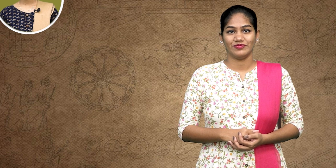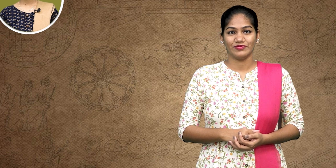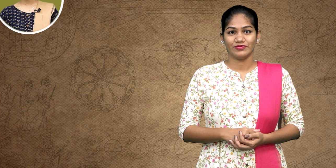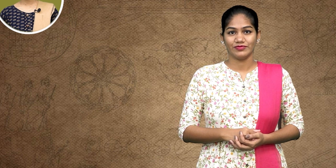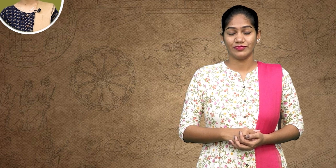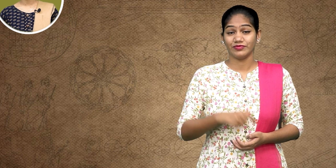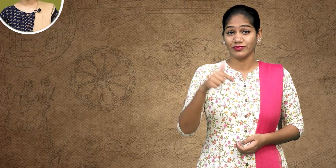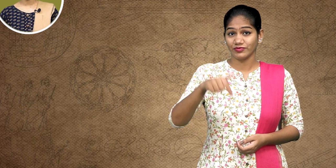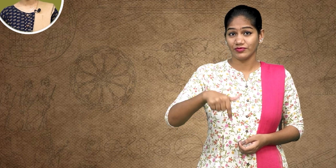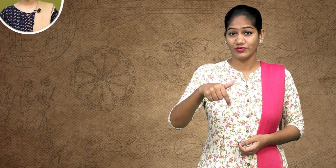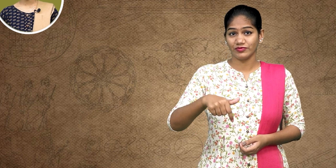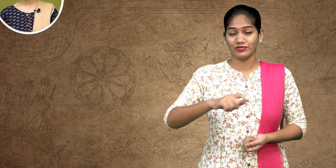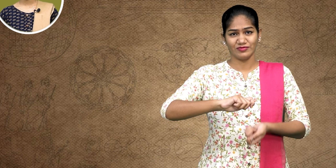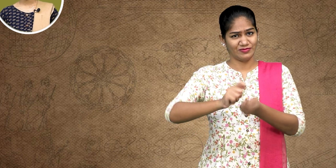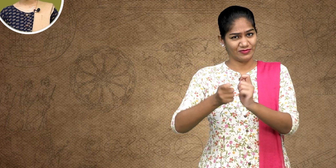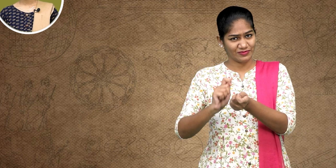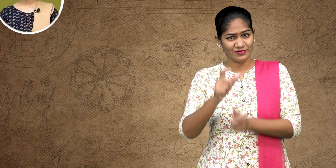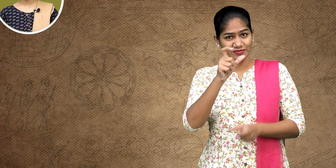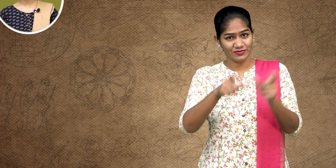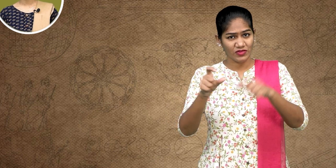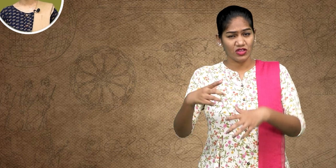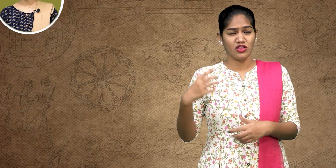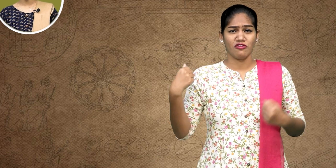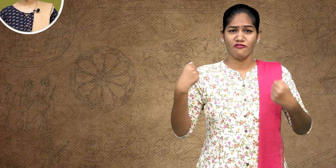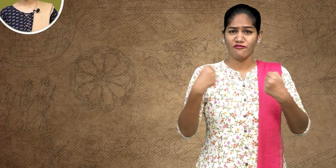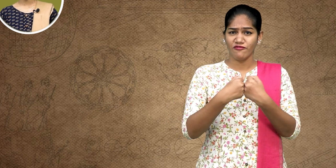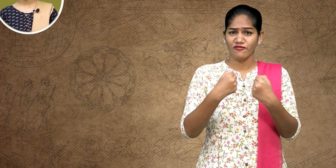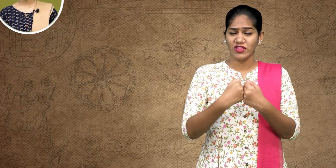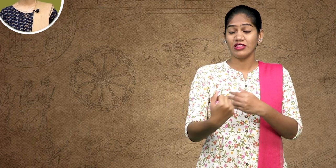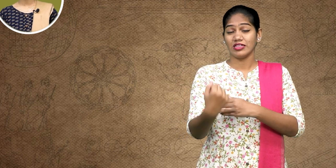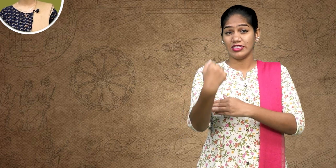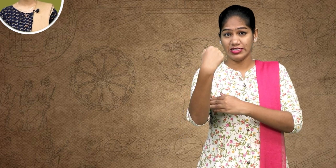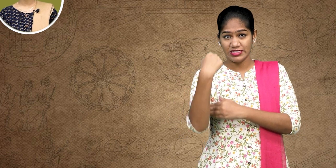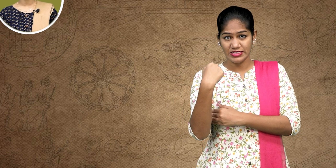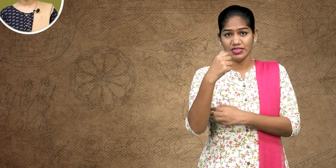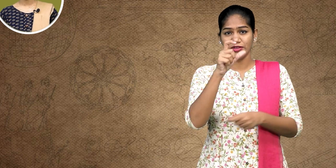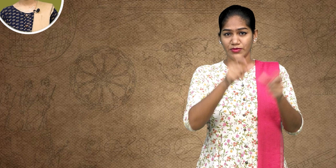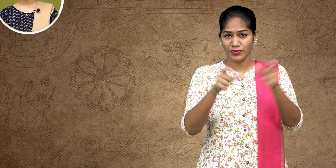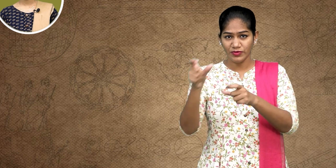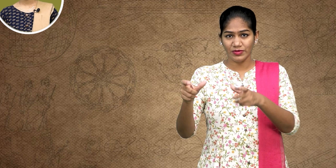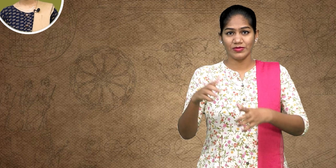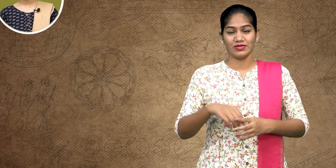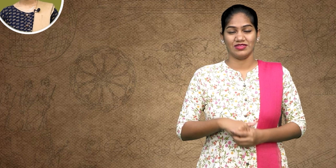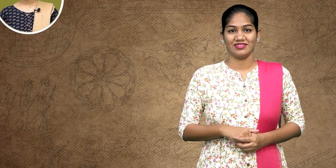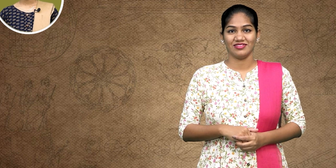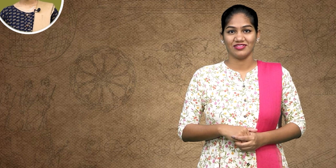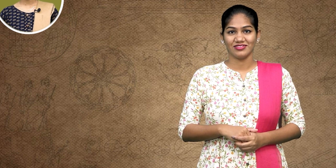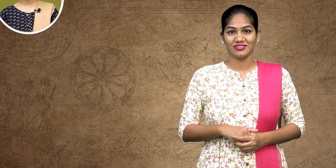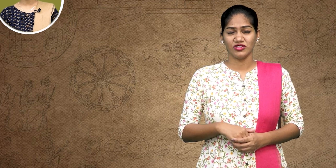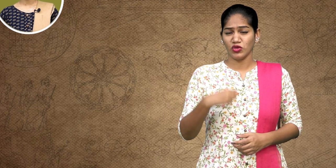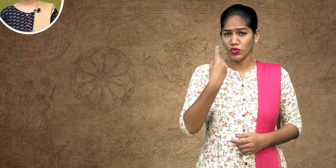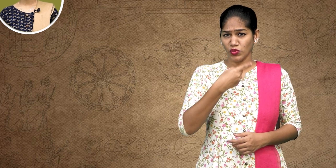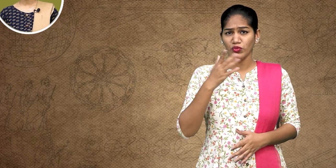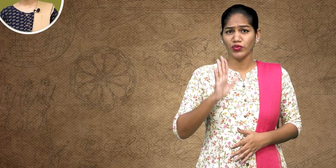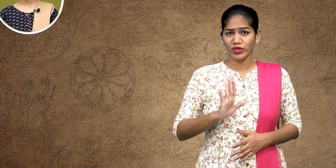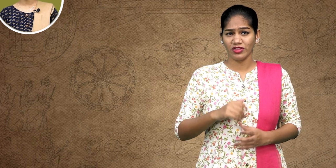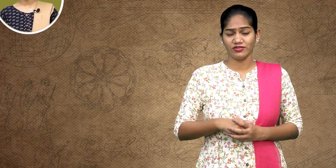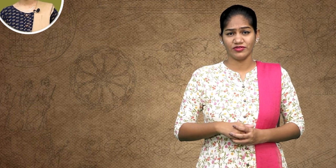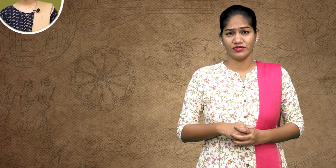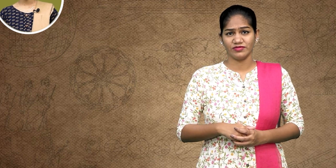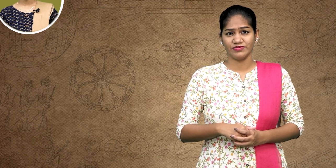These reformers fought for the rights of the people who were